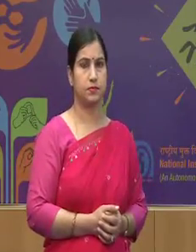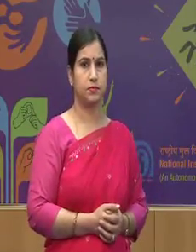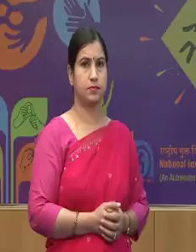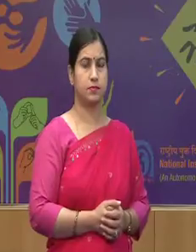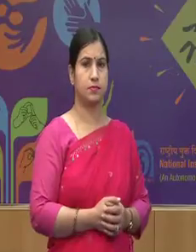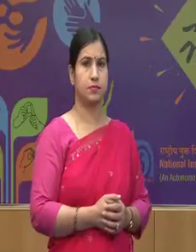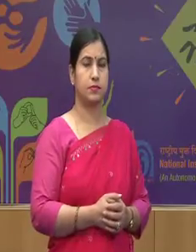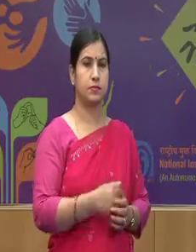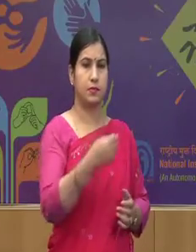Sudetenland